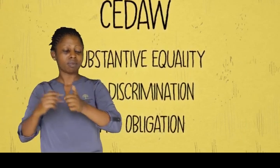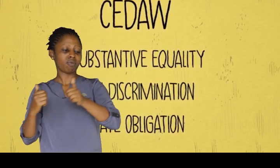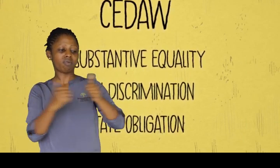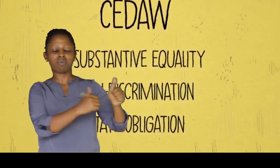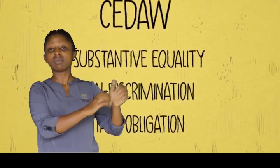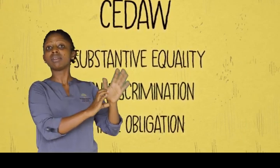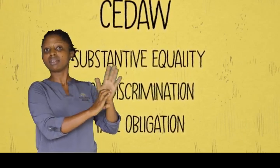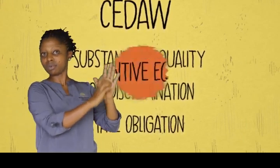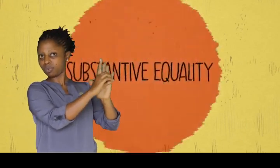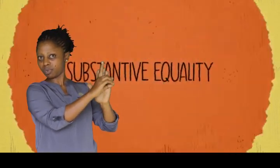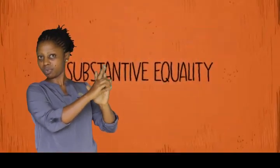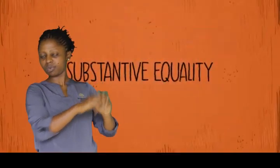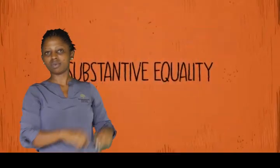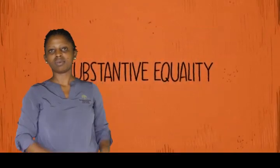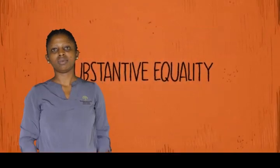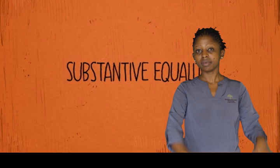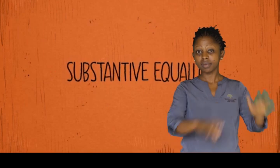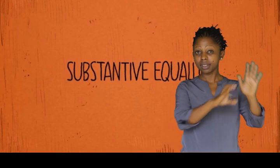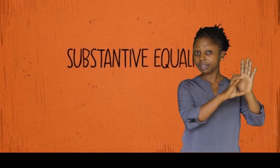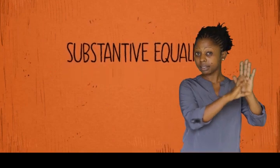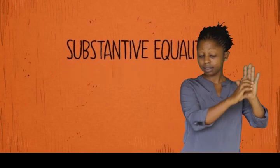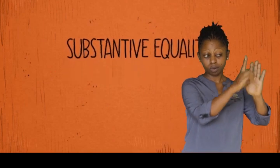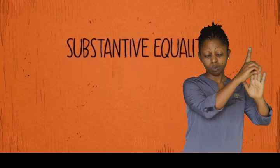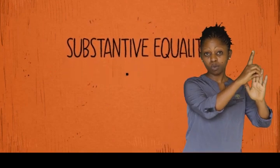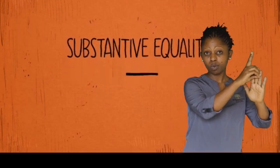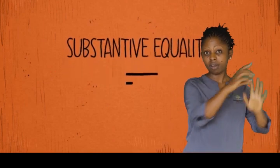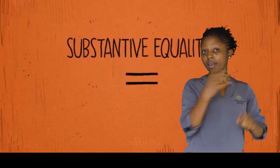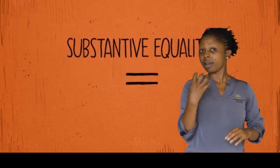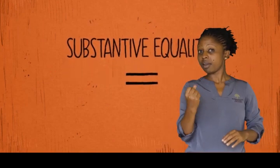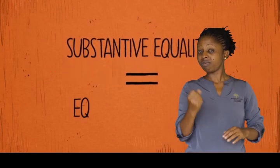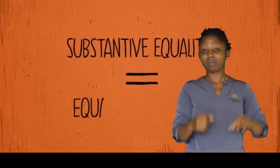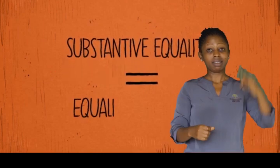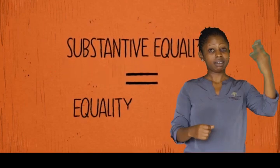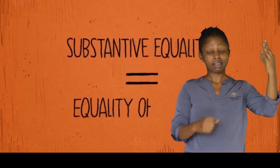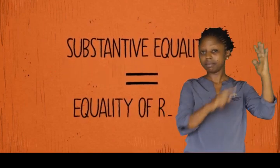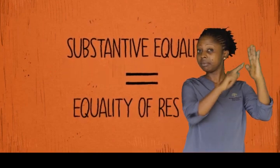Every country which has ratified the treaty agrees to follow it.